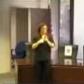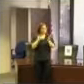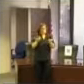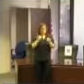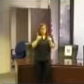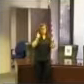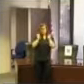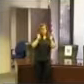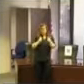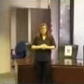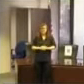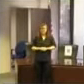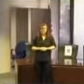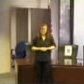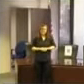rules for birth centers.